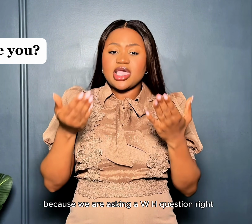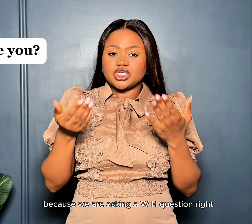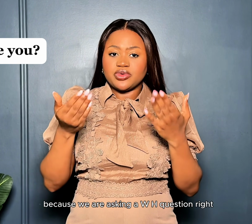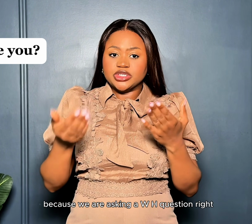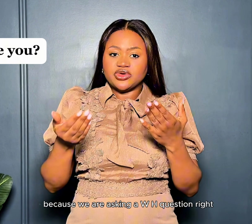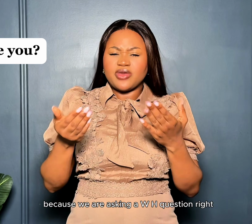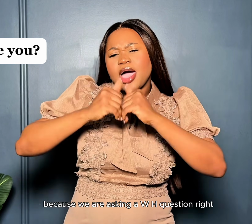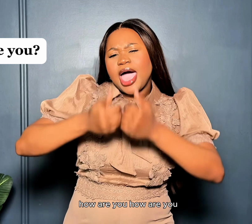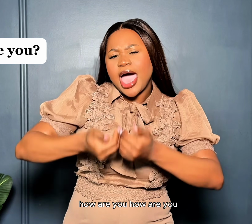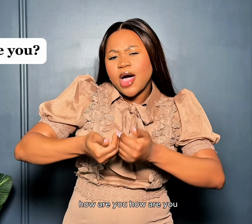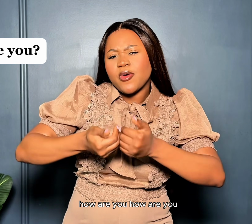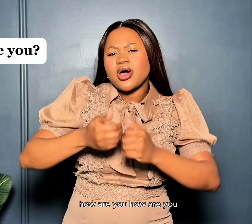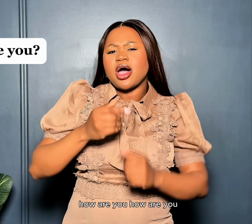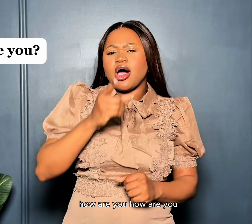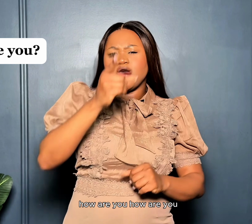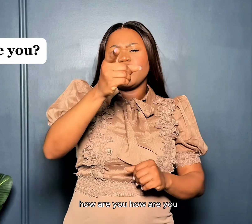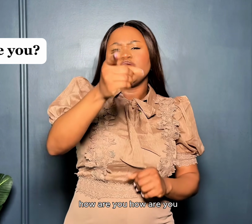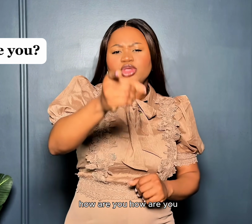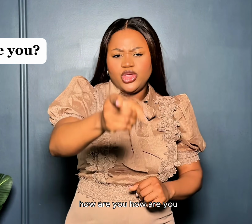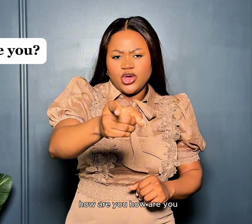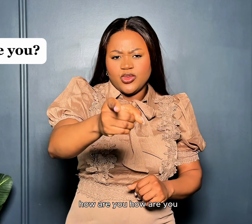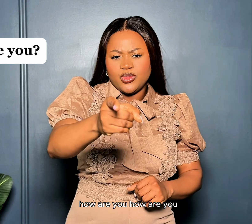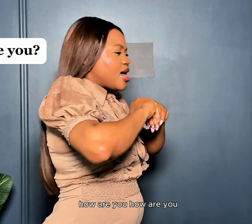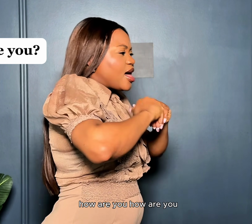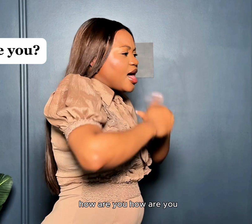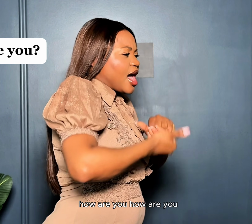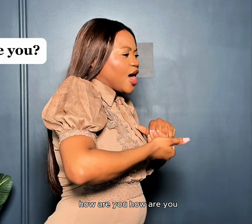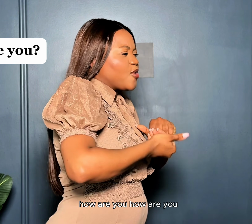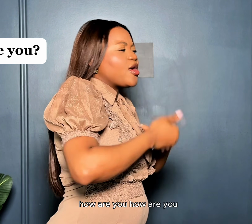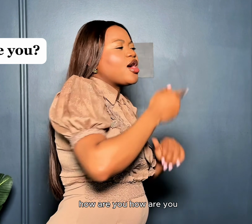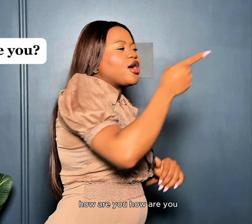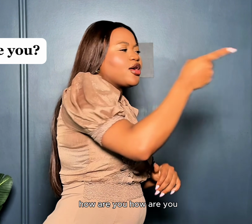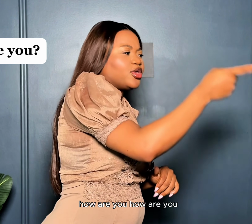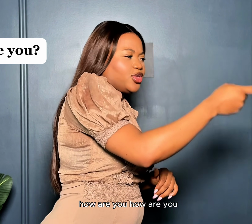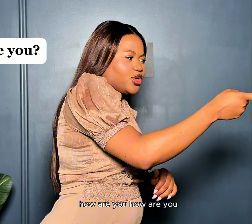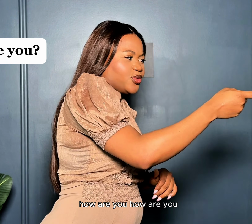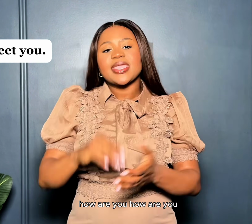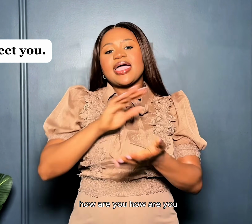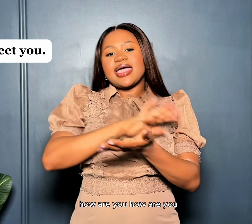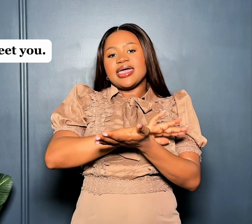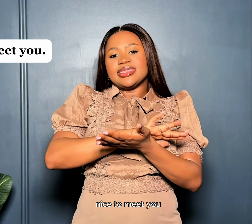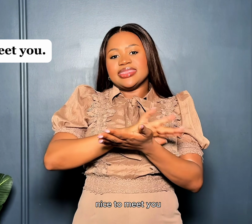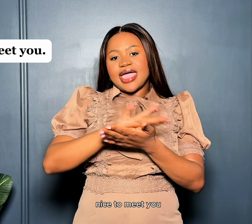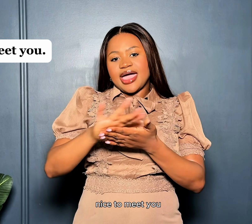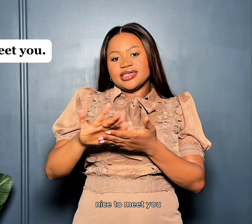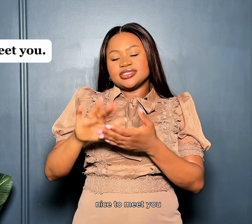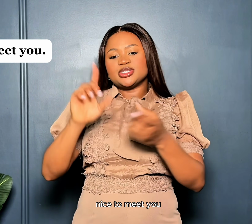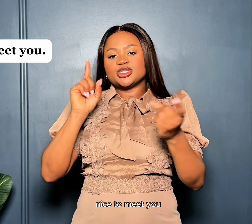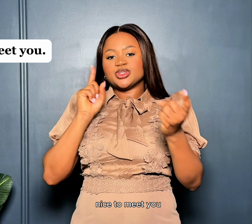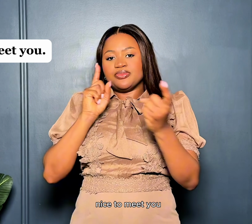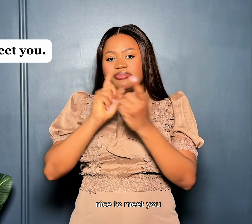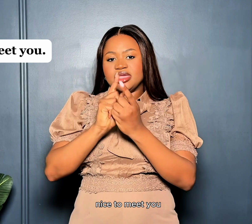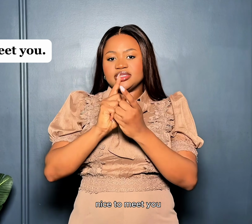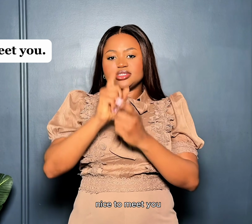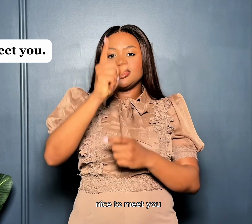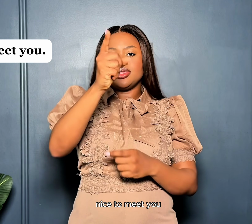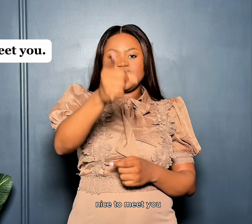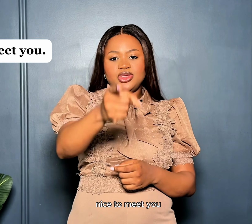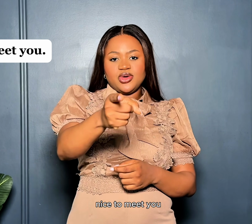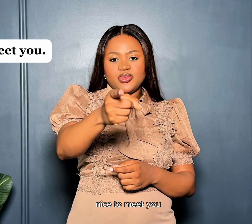WH question, right? How are you? How are you? Nice to meet you.